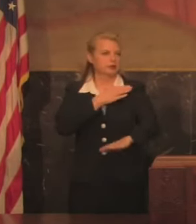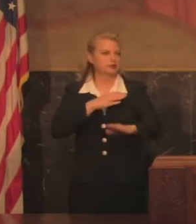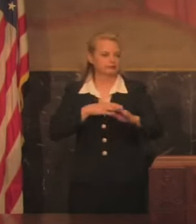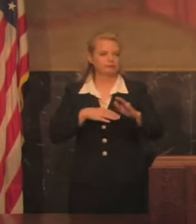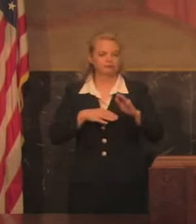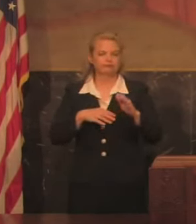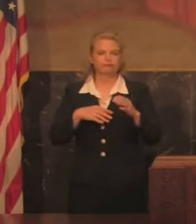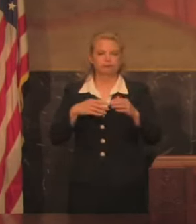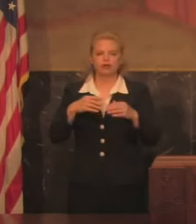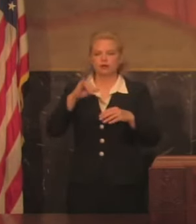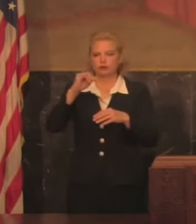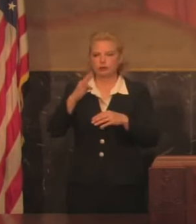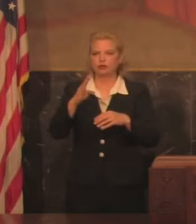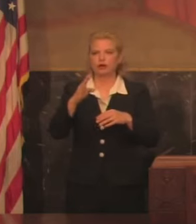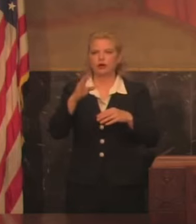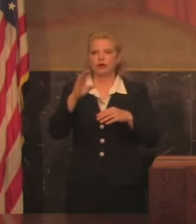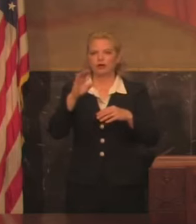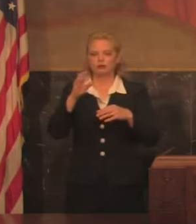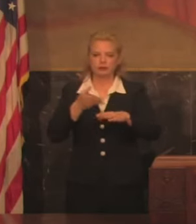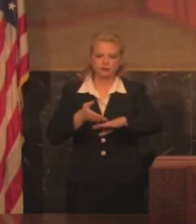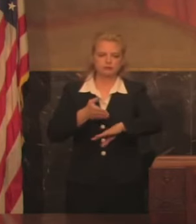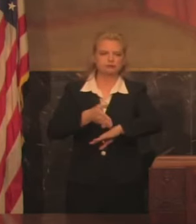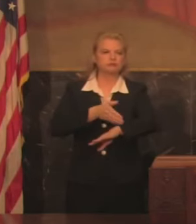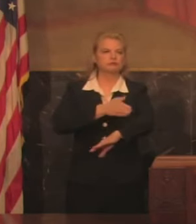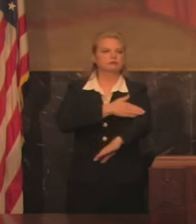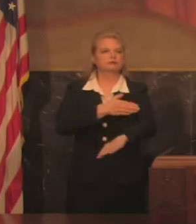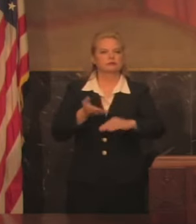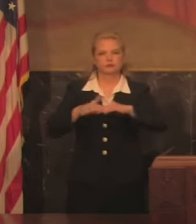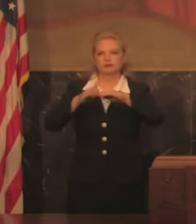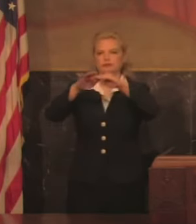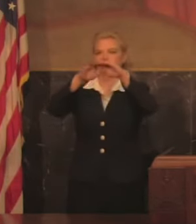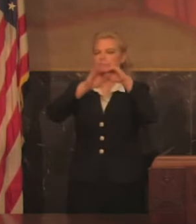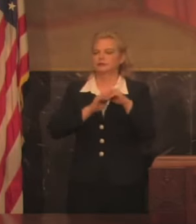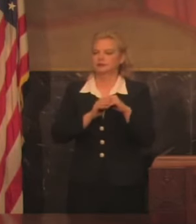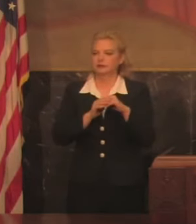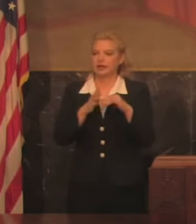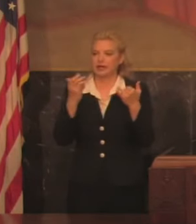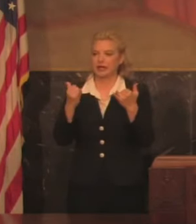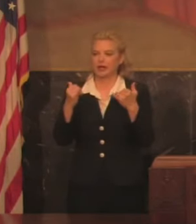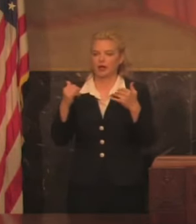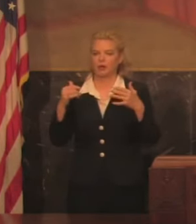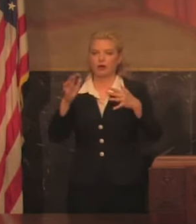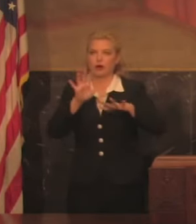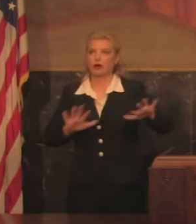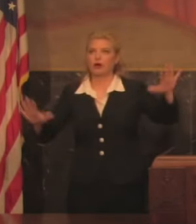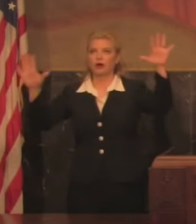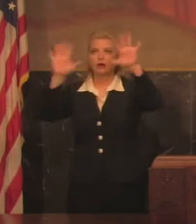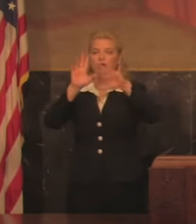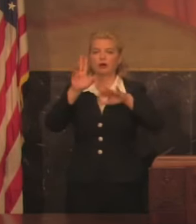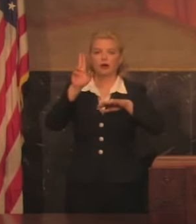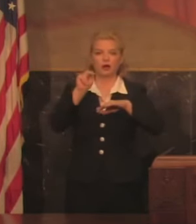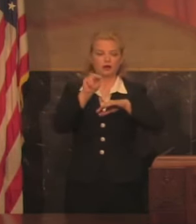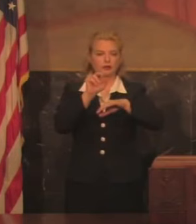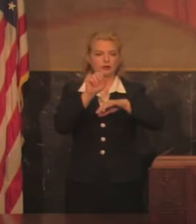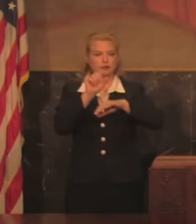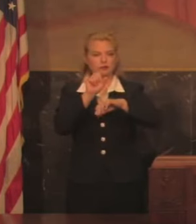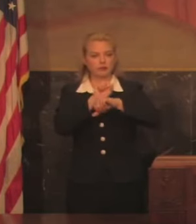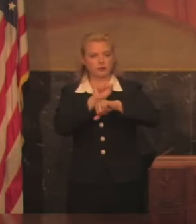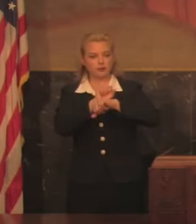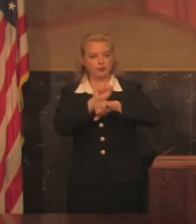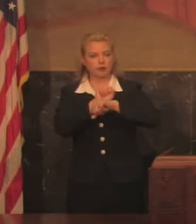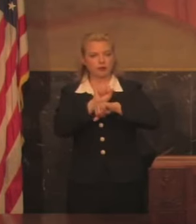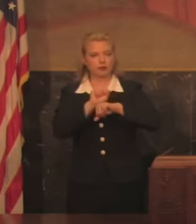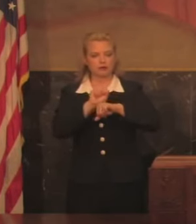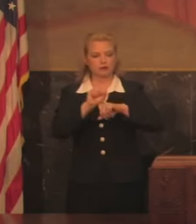improving. Jobs are being created. In fact, we're down to the lowest unemployment in 10 years, and